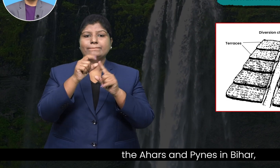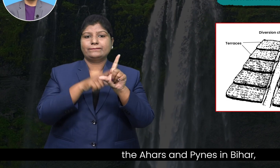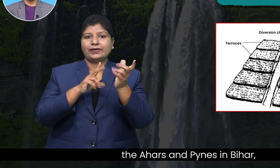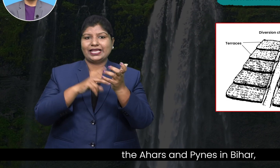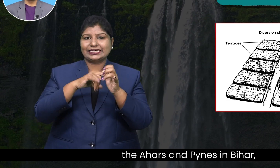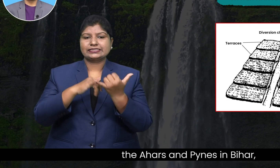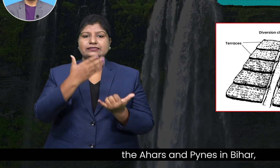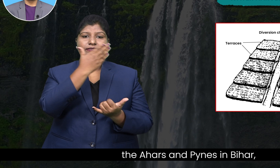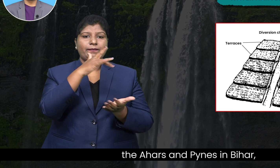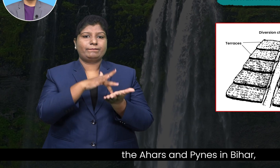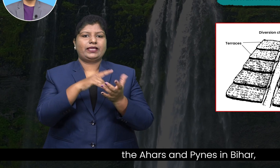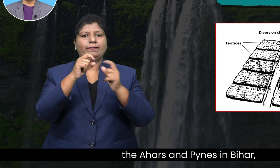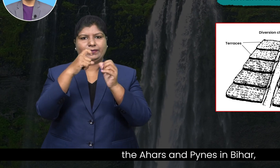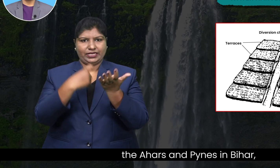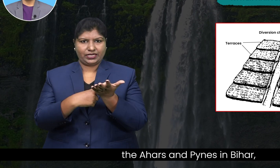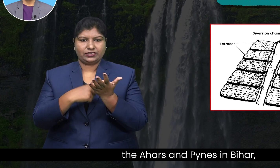Bihar,